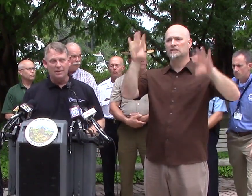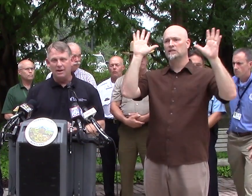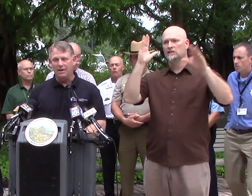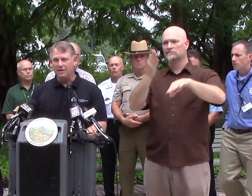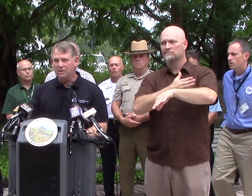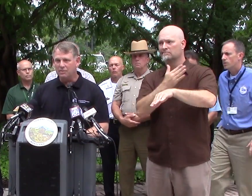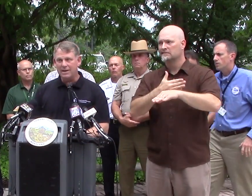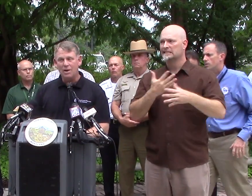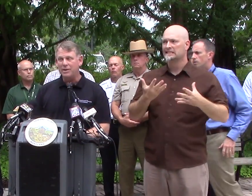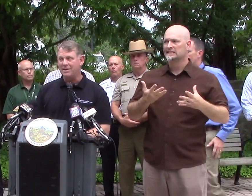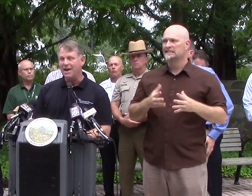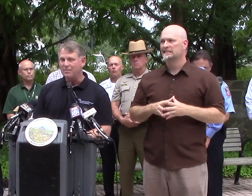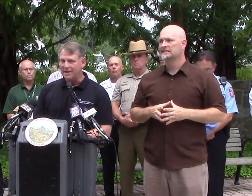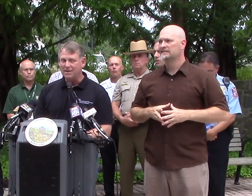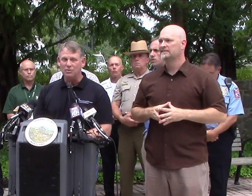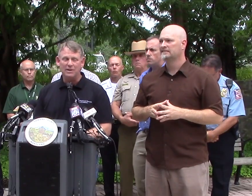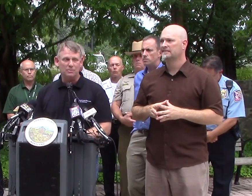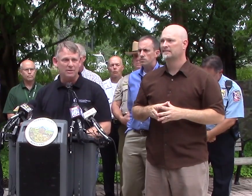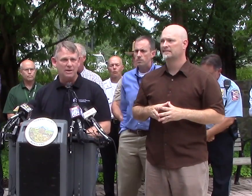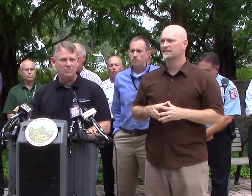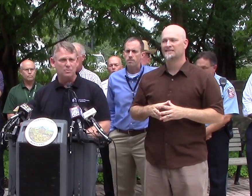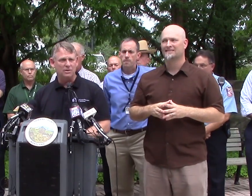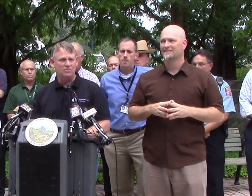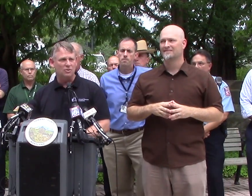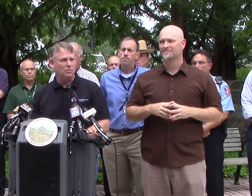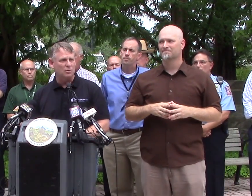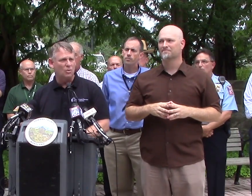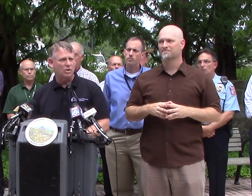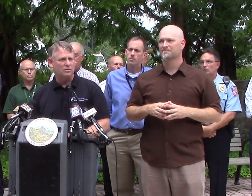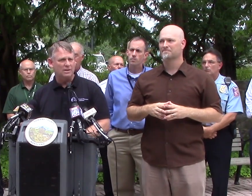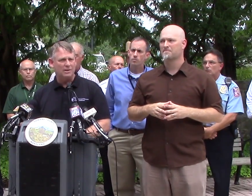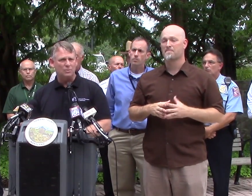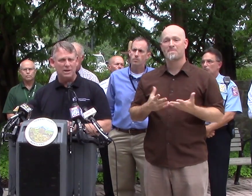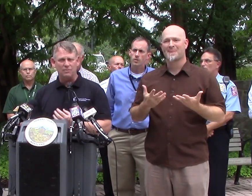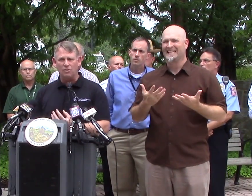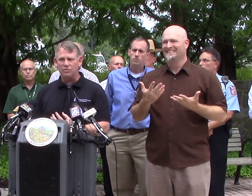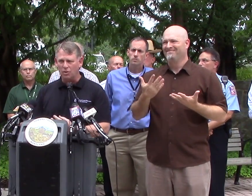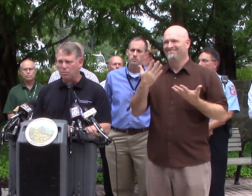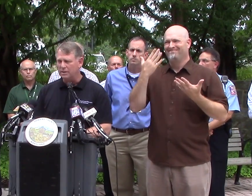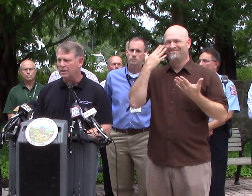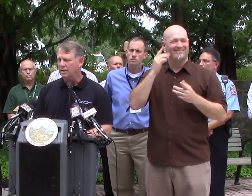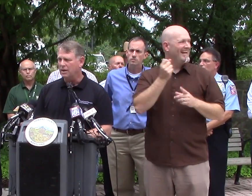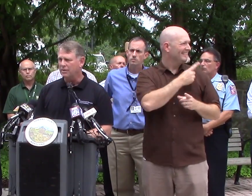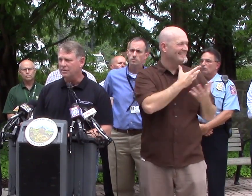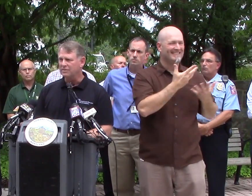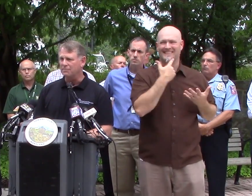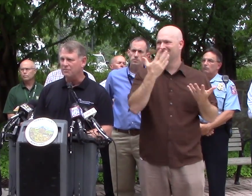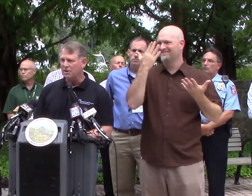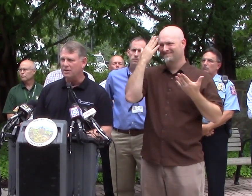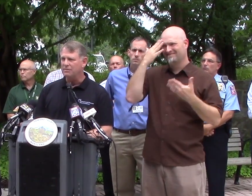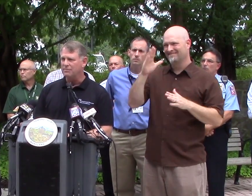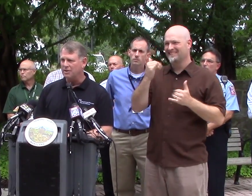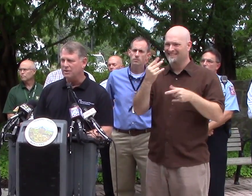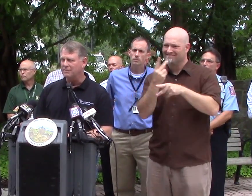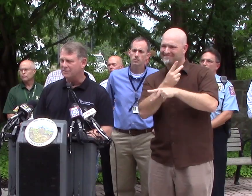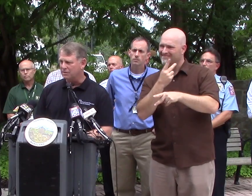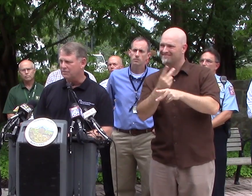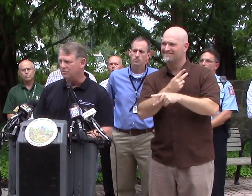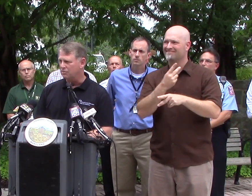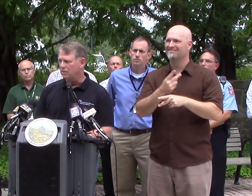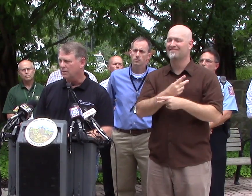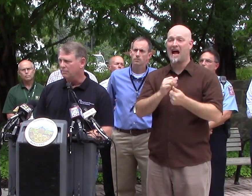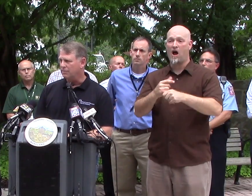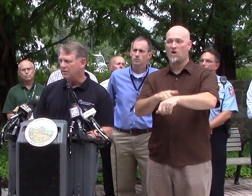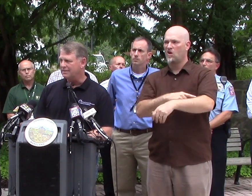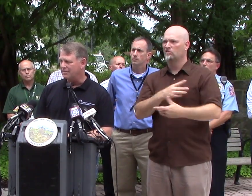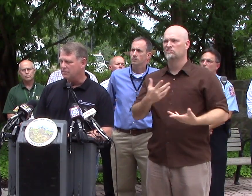Brian. Right now, we cannot make any of those expectations because certainly we don't want to give anyone any false hope. This is a very, very serious